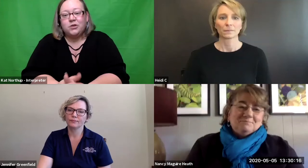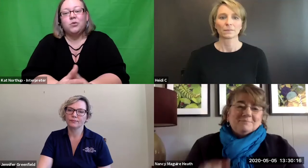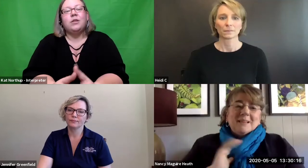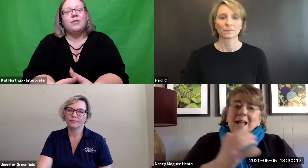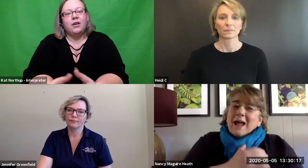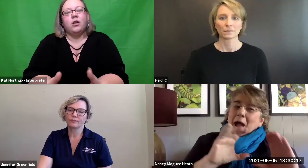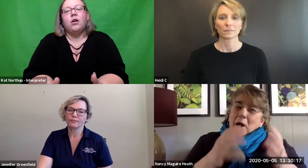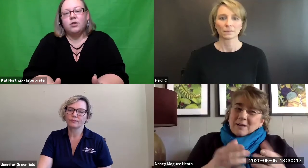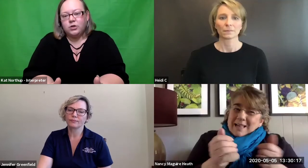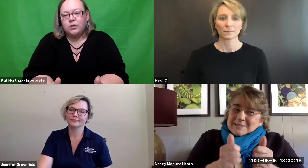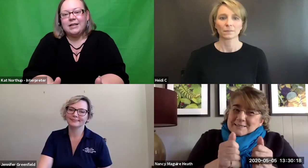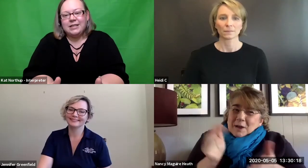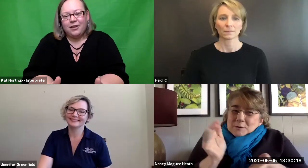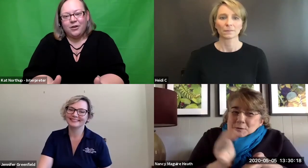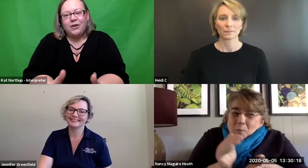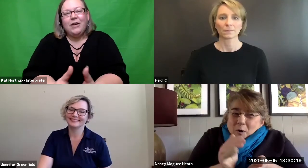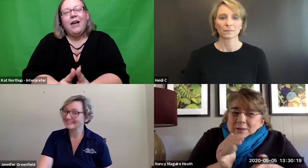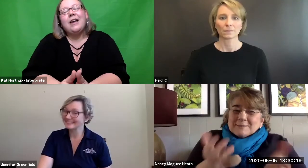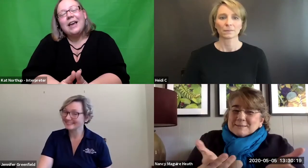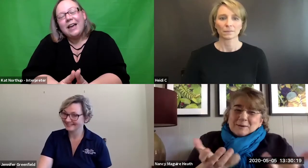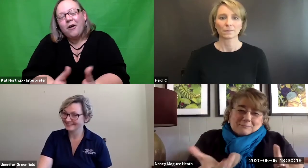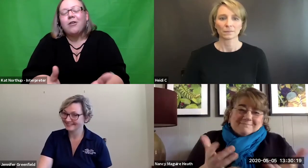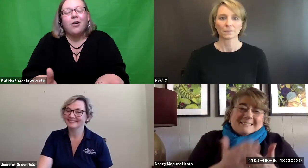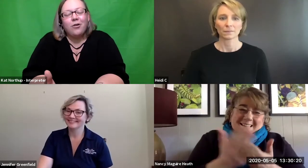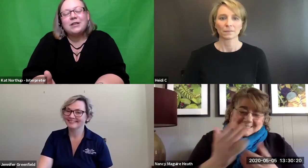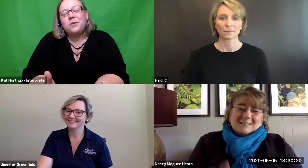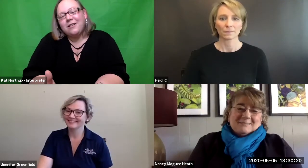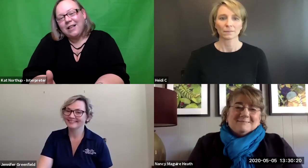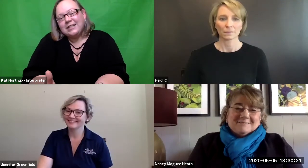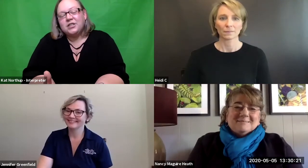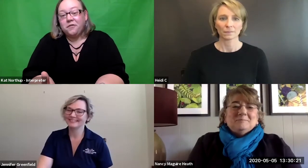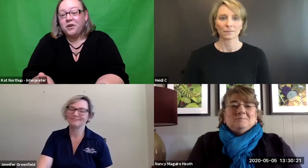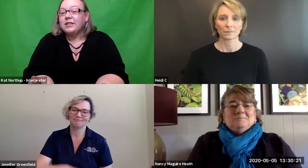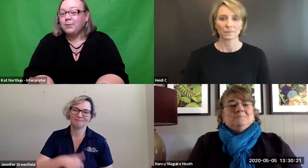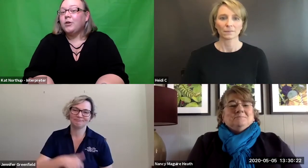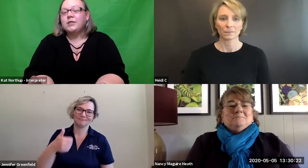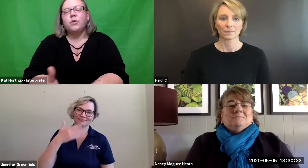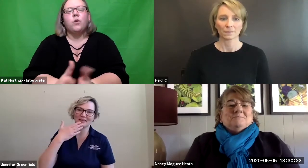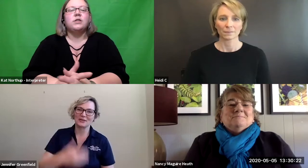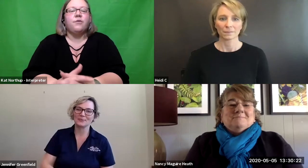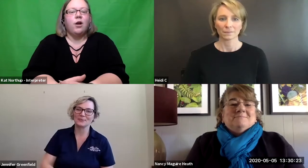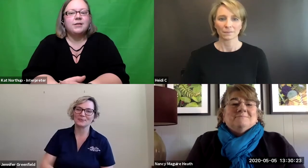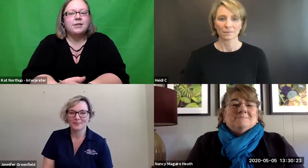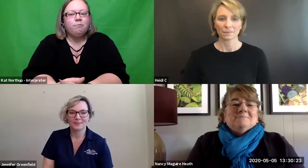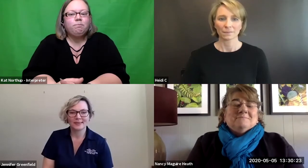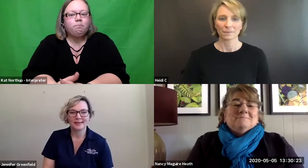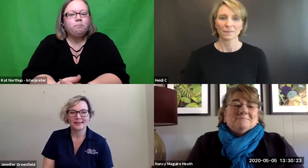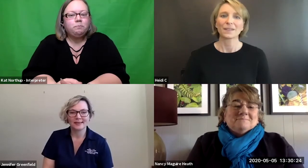wanting to, they could do that together. Again, our graduating classes are fairly small, so it works for